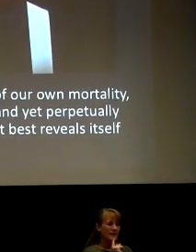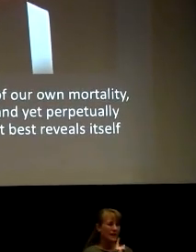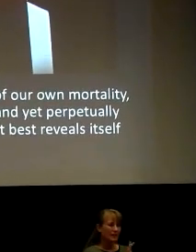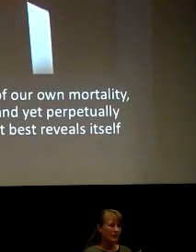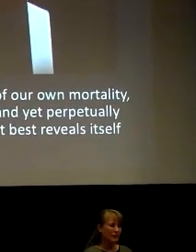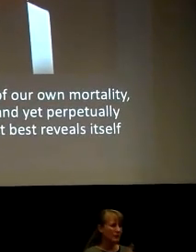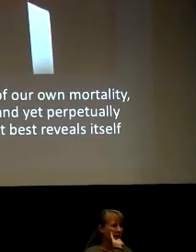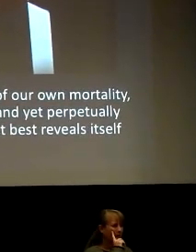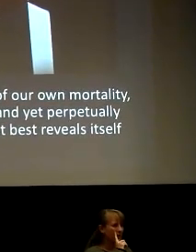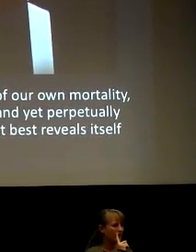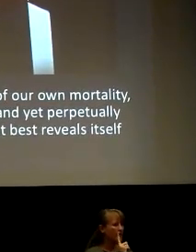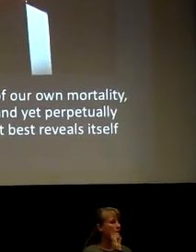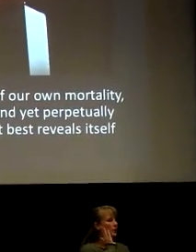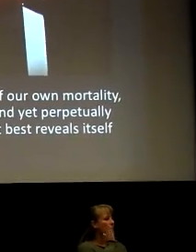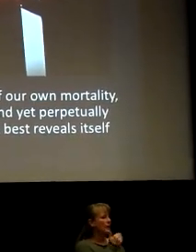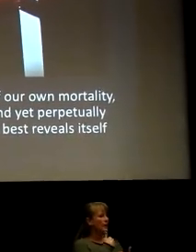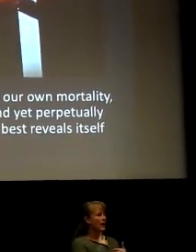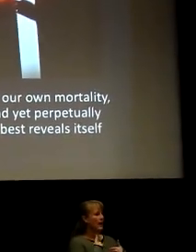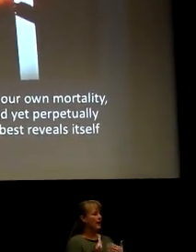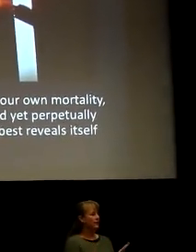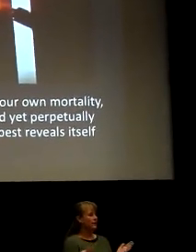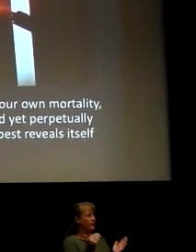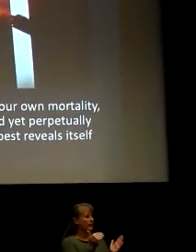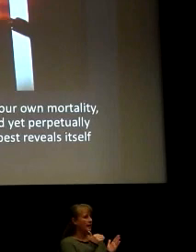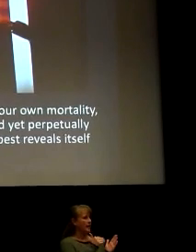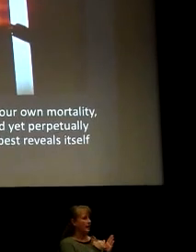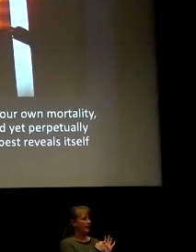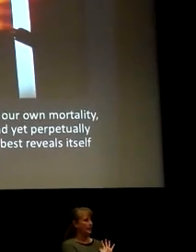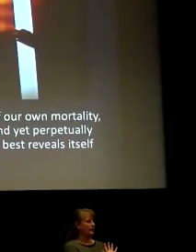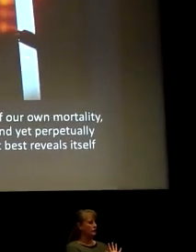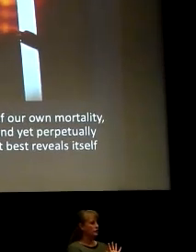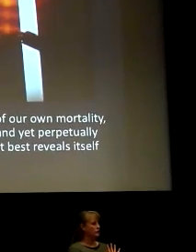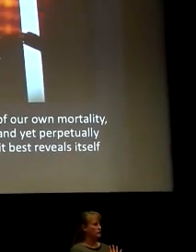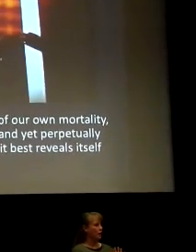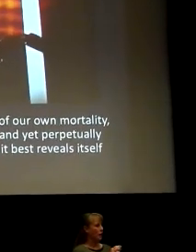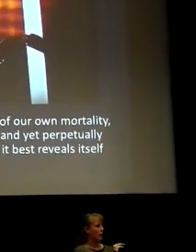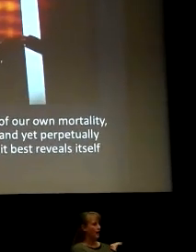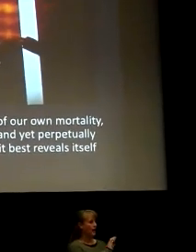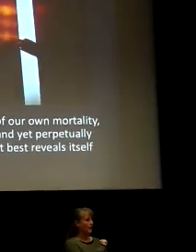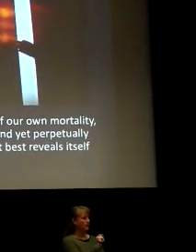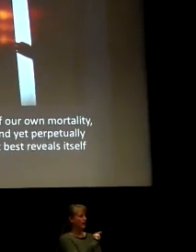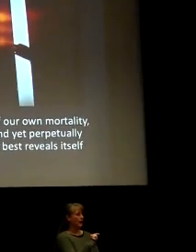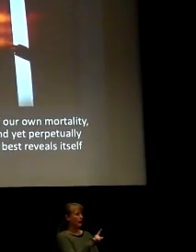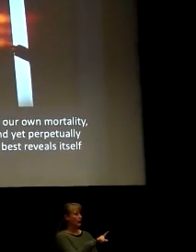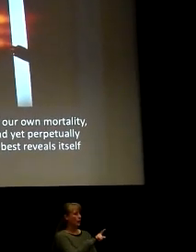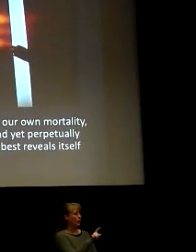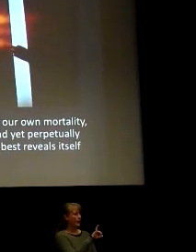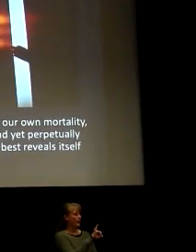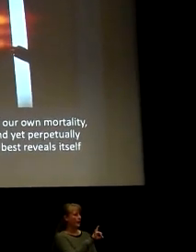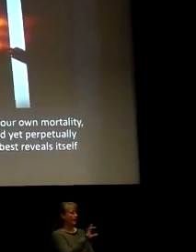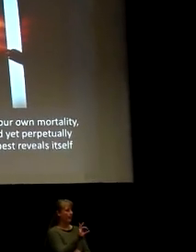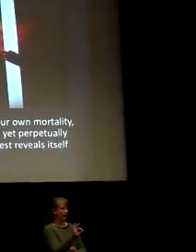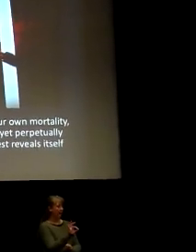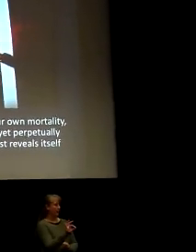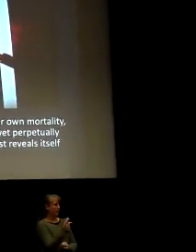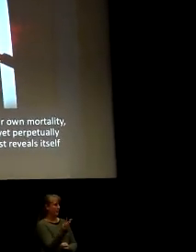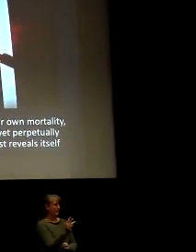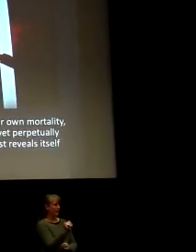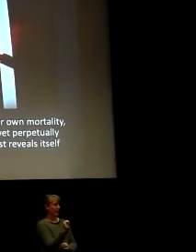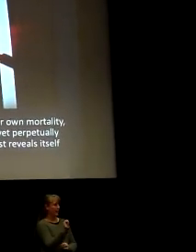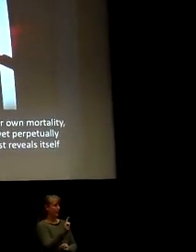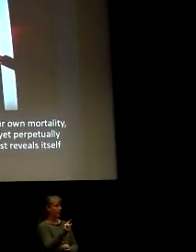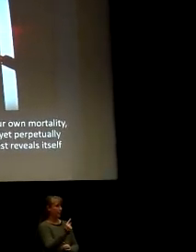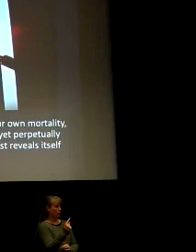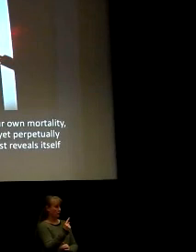will begin rebroadcast on the MCAT channel 189 beginning Wednesday, April 1st